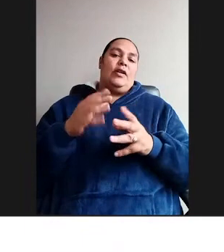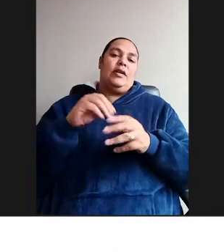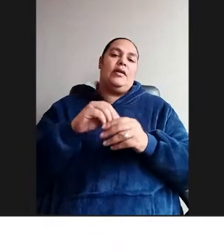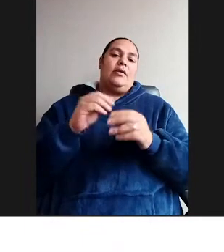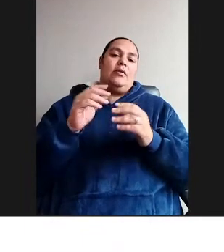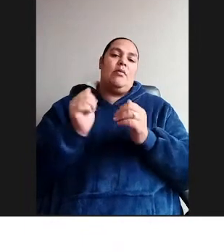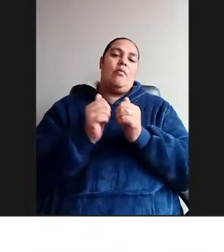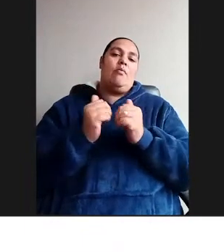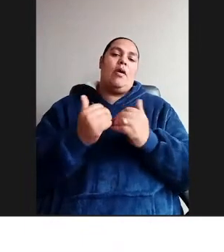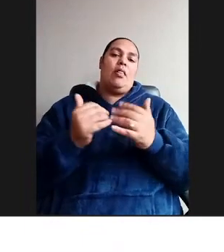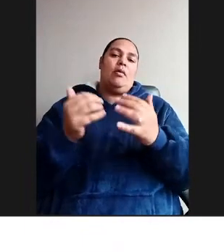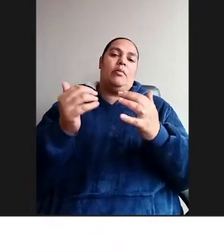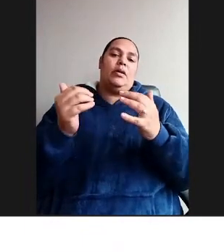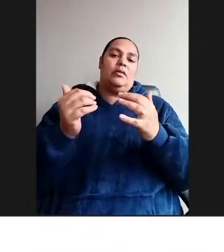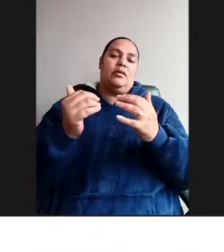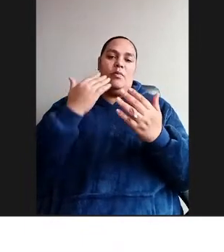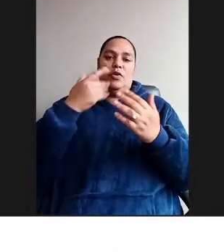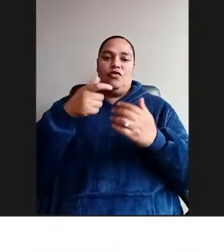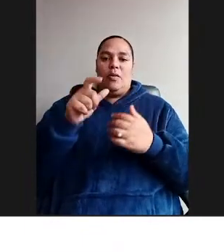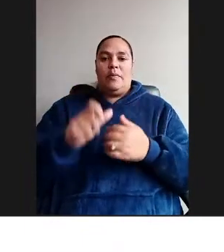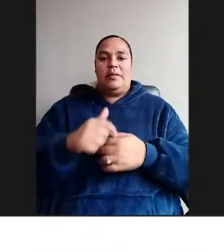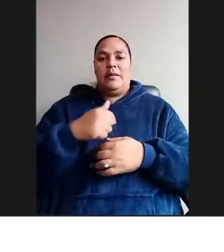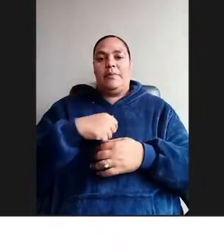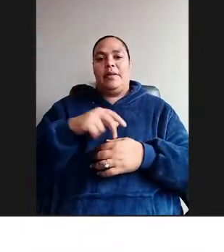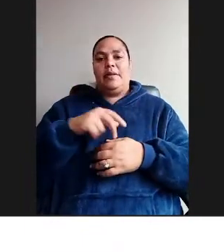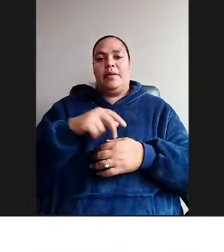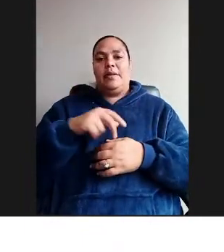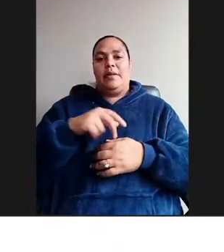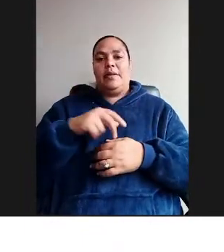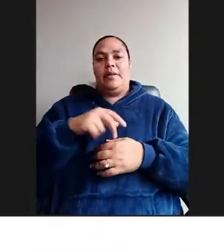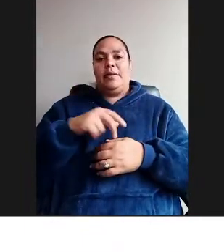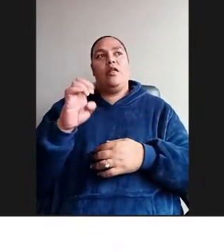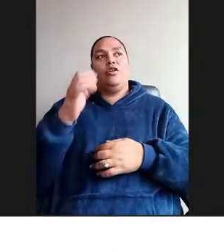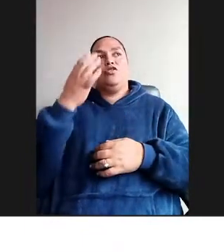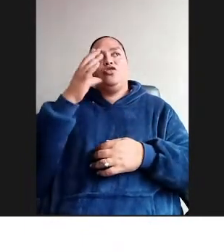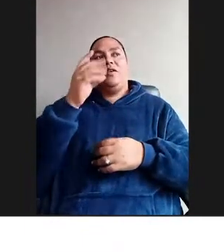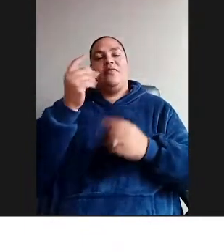Good morning, Chairperson. Nicole Peterson, Chief Financial Officer.